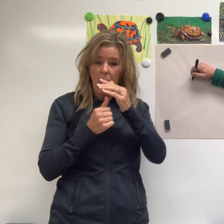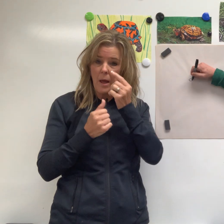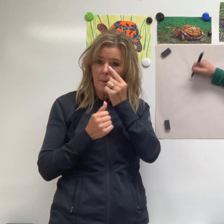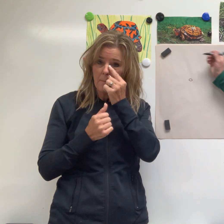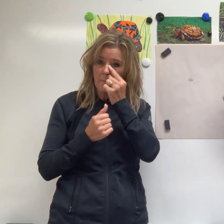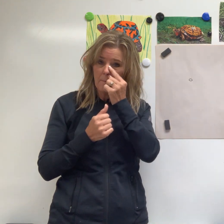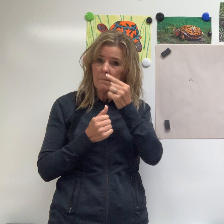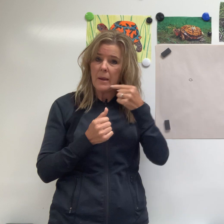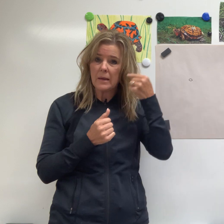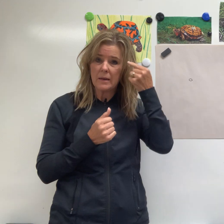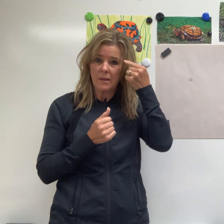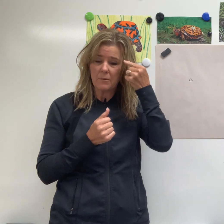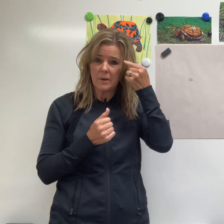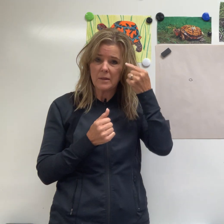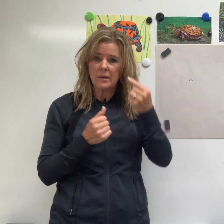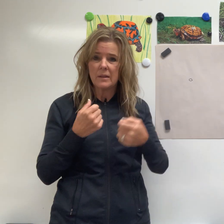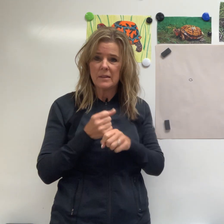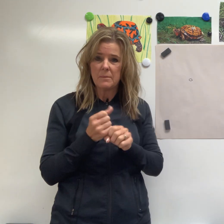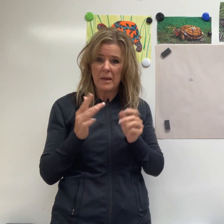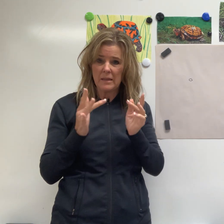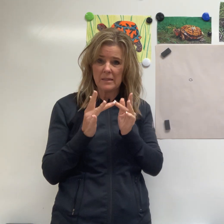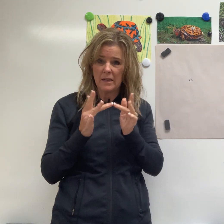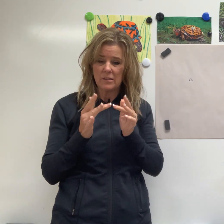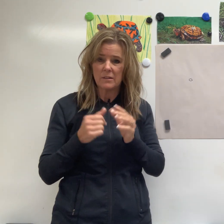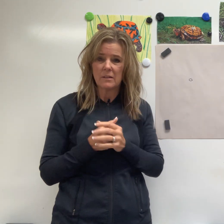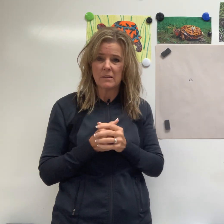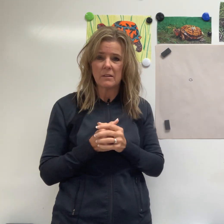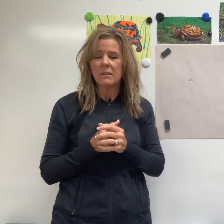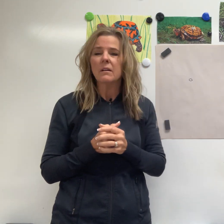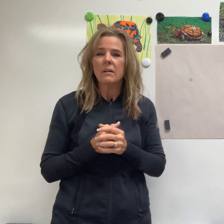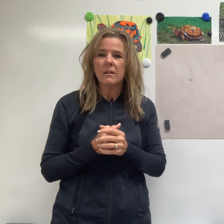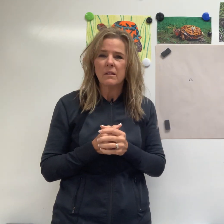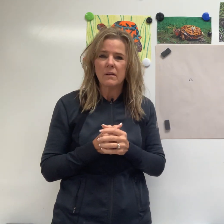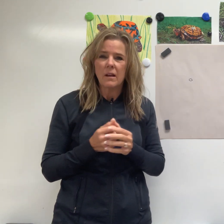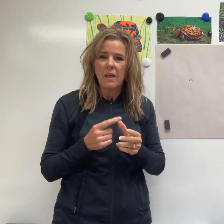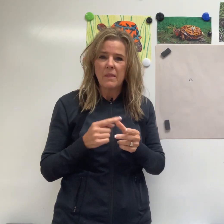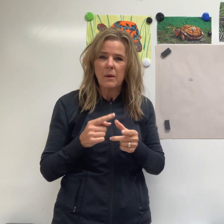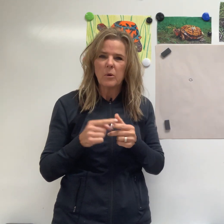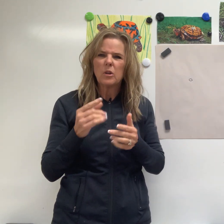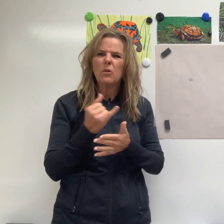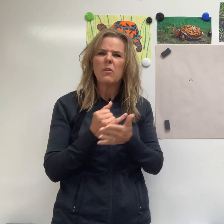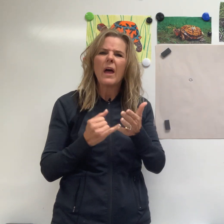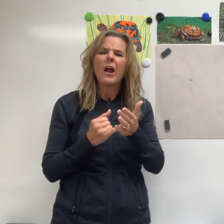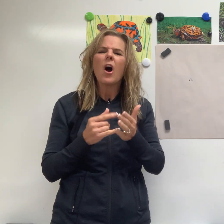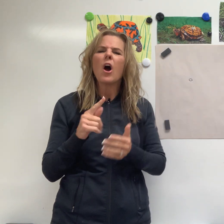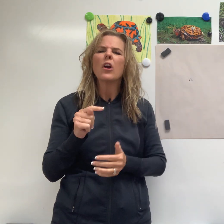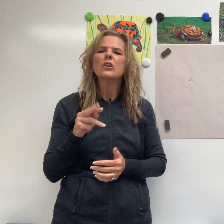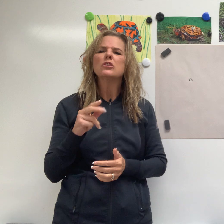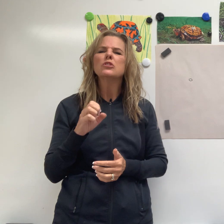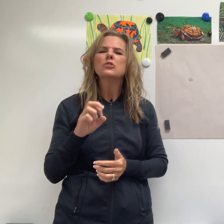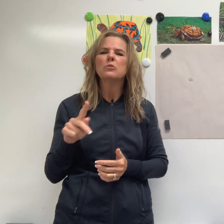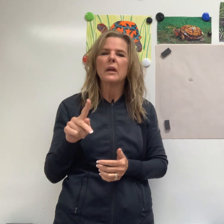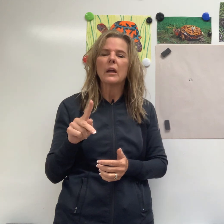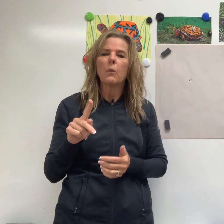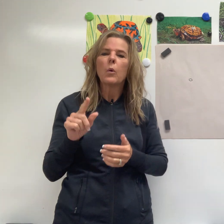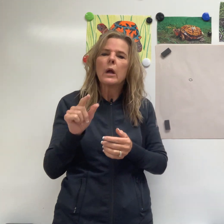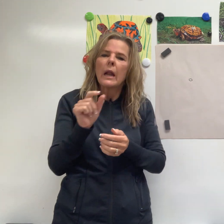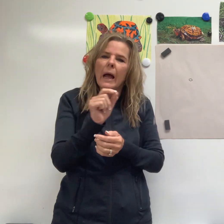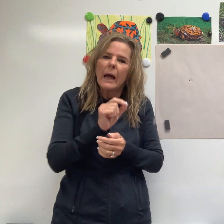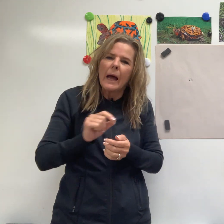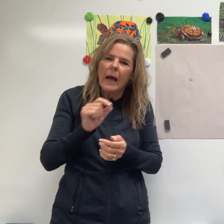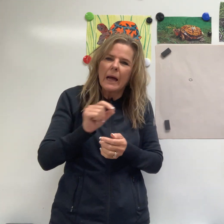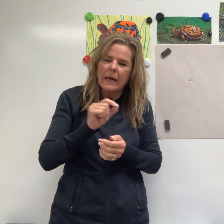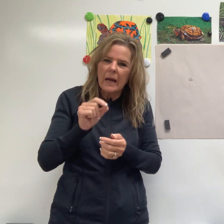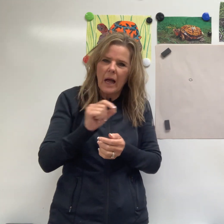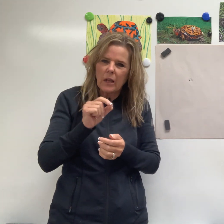going to go ahead and make another curve line to make it touch. Then we're going to do that artist trick. We're going to color in a dot almost. We're